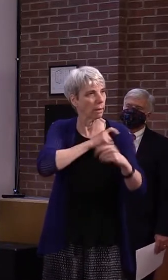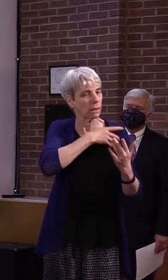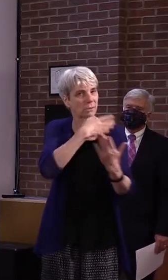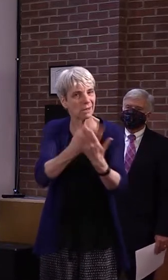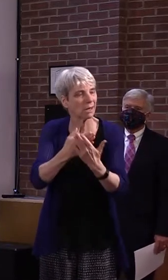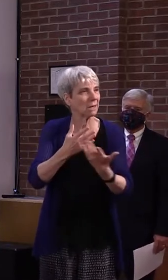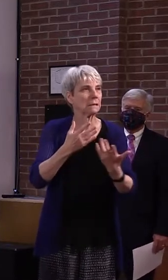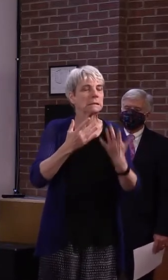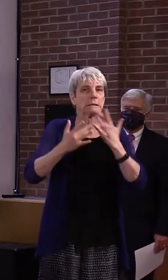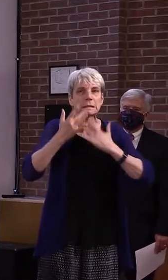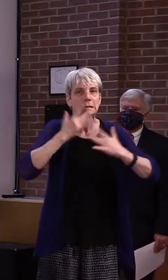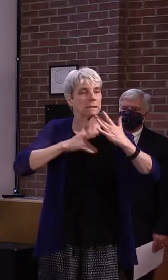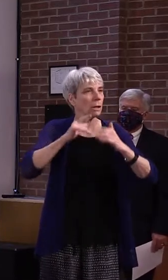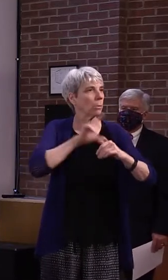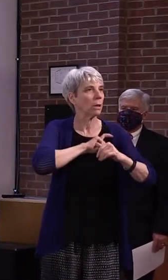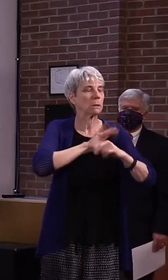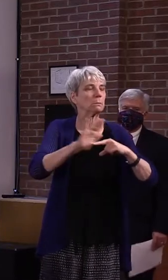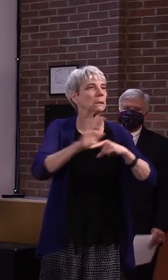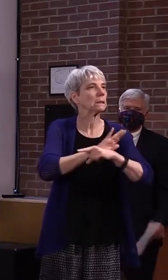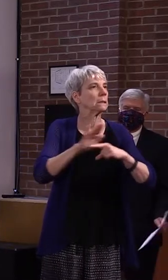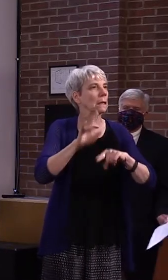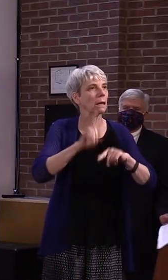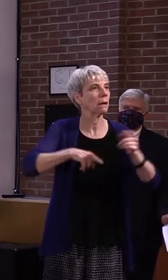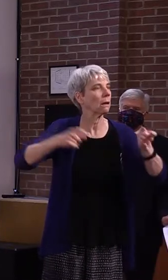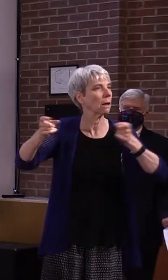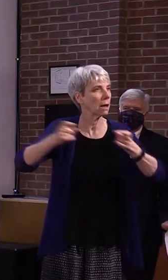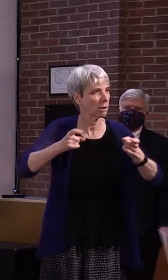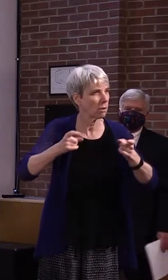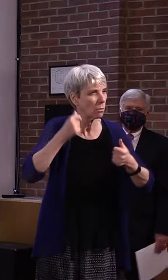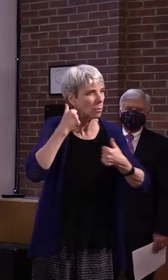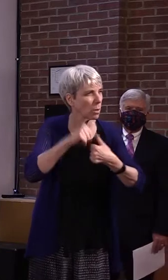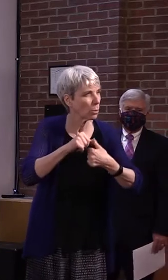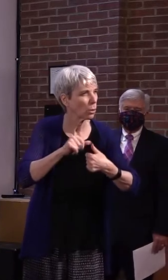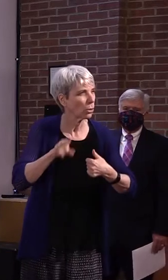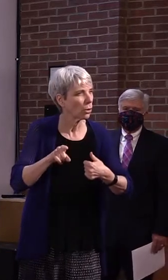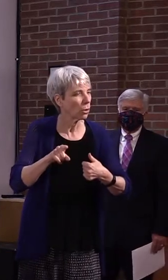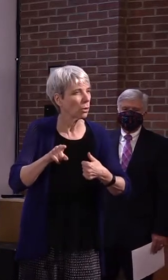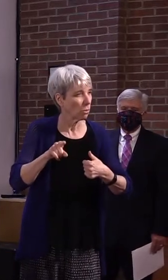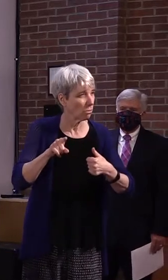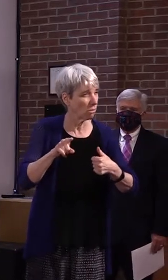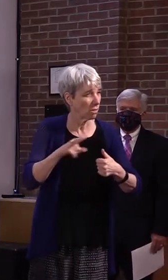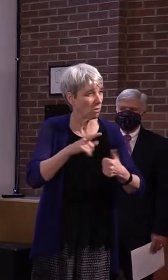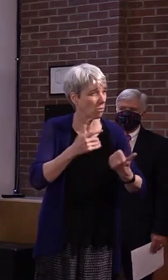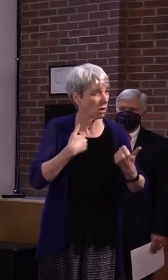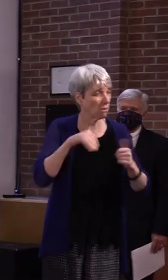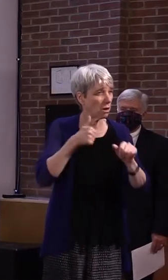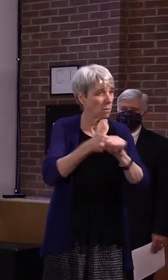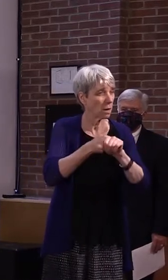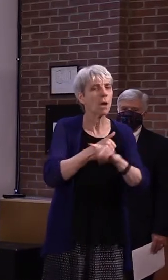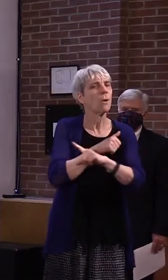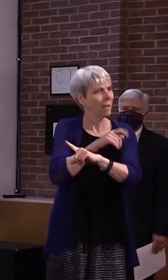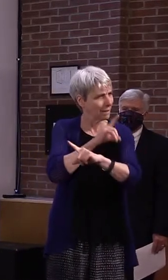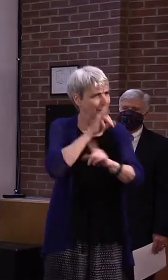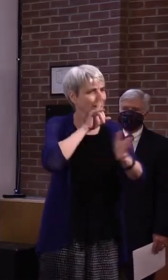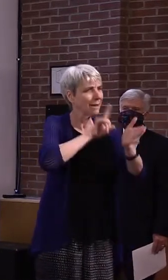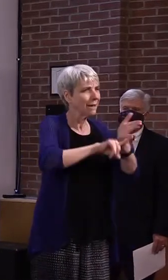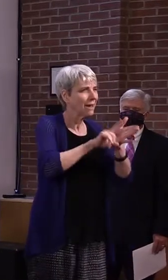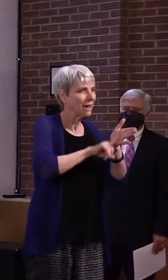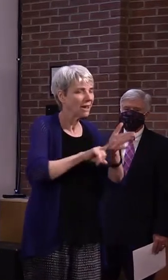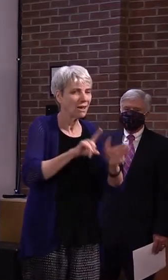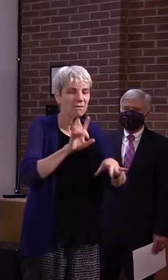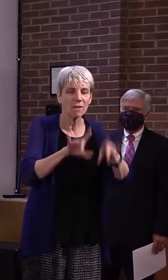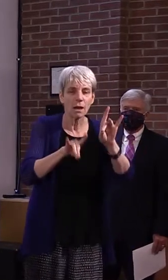look into this. It wasn't quite to the magnitude that we thought. It was a very limited number of people, and